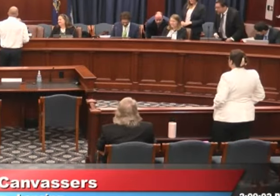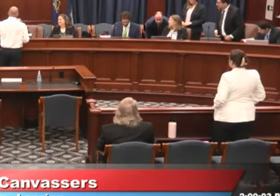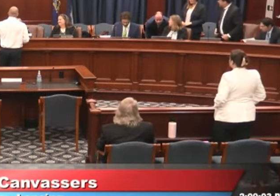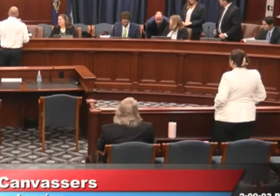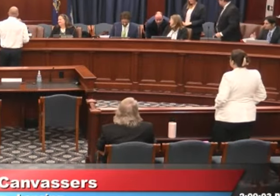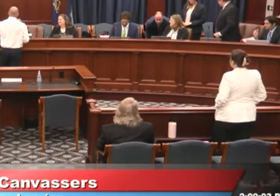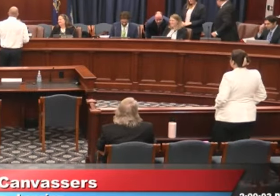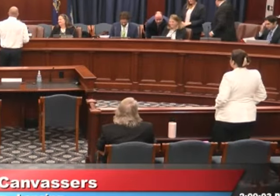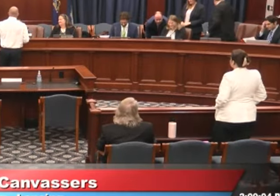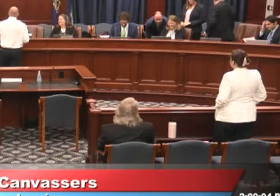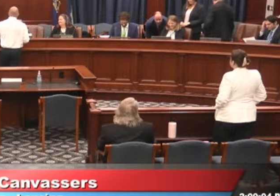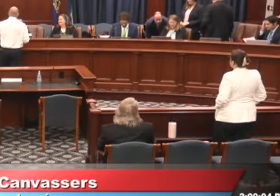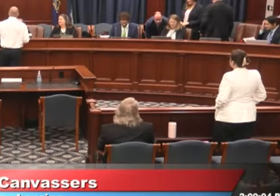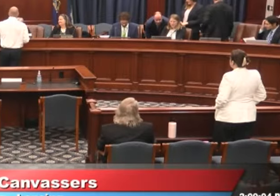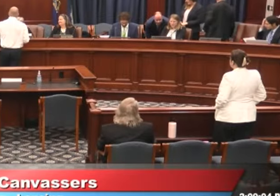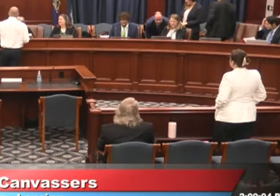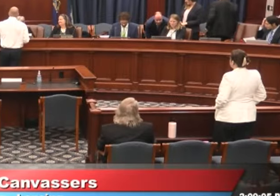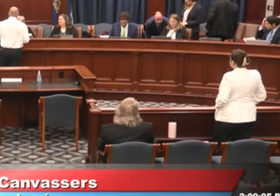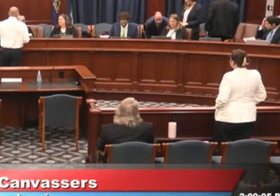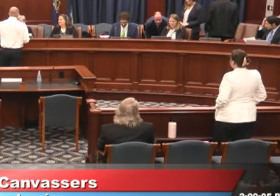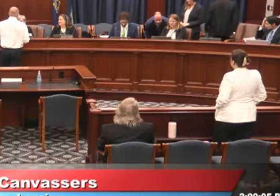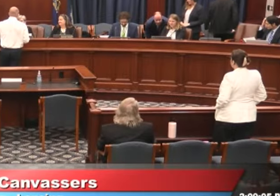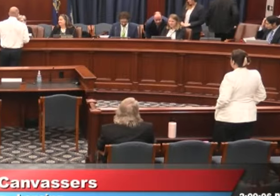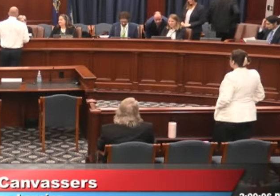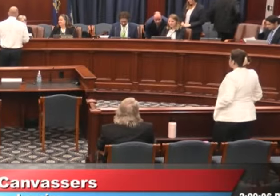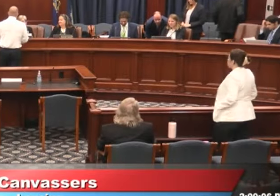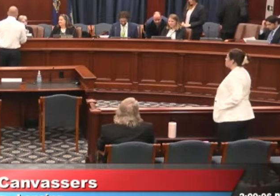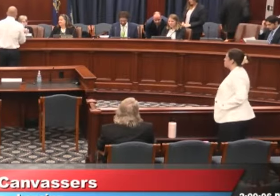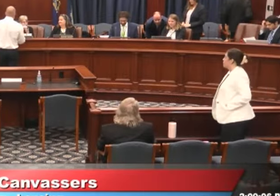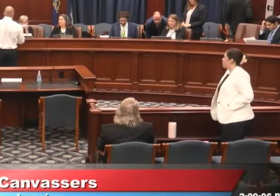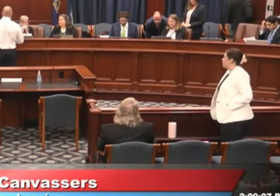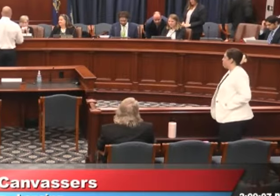Okay, I was just trying to. I'm sorry. Oh, yeah, that kind of.